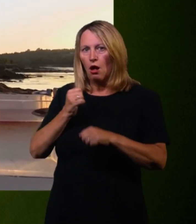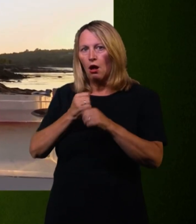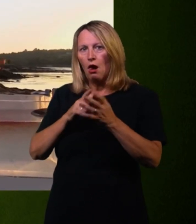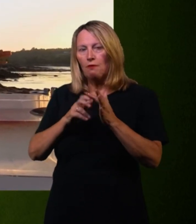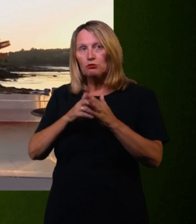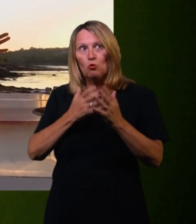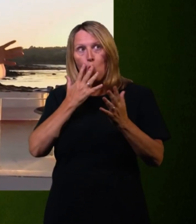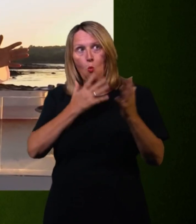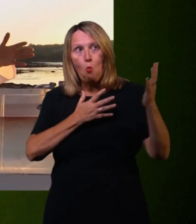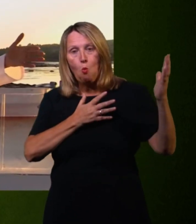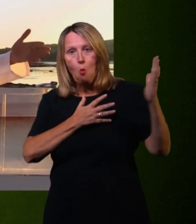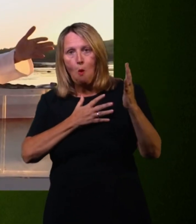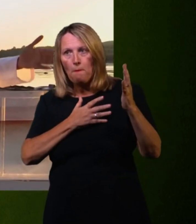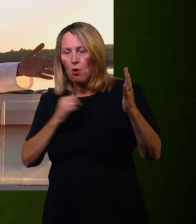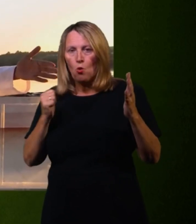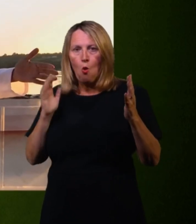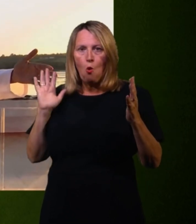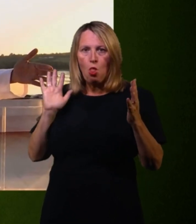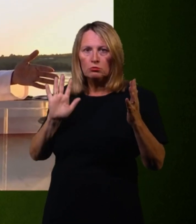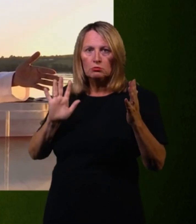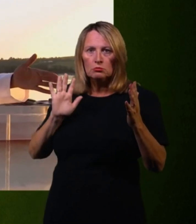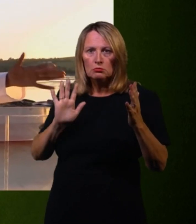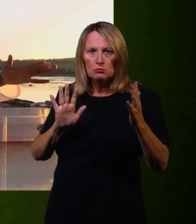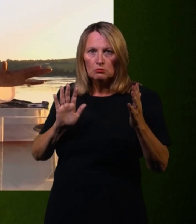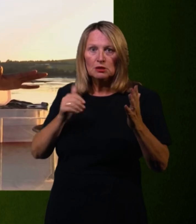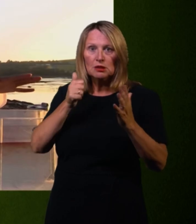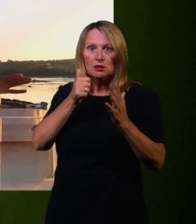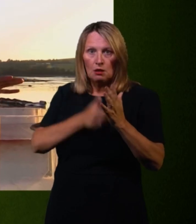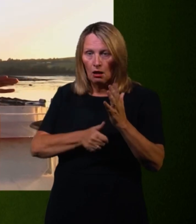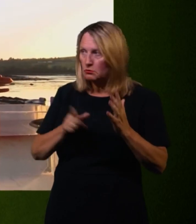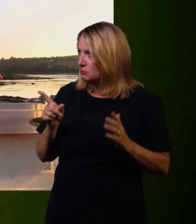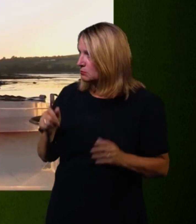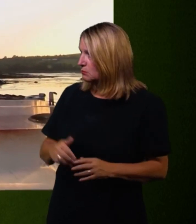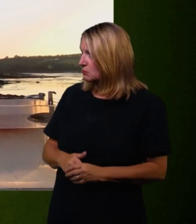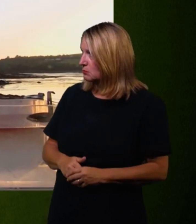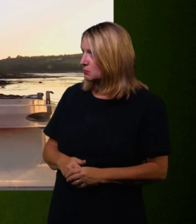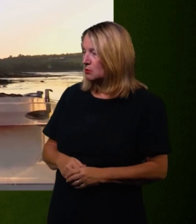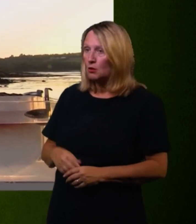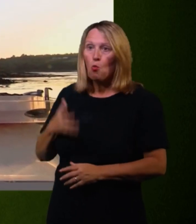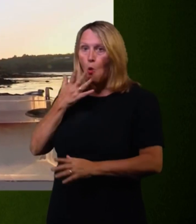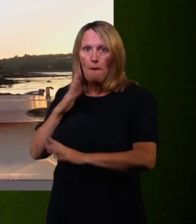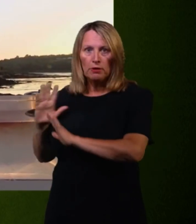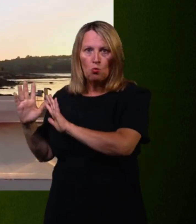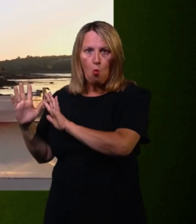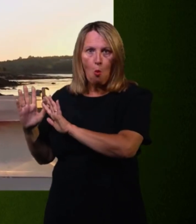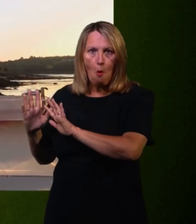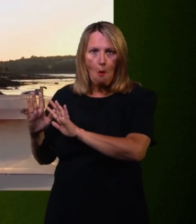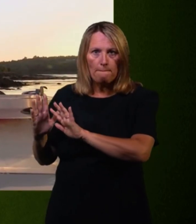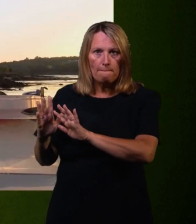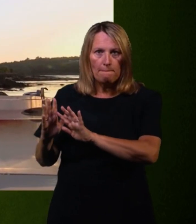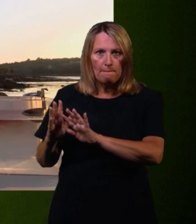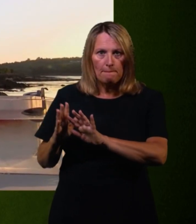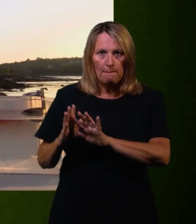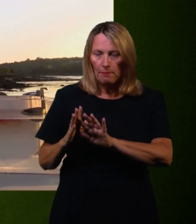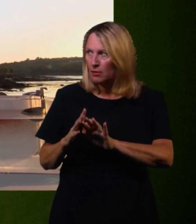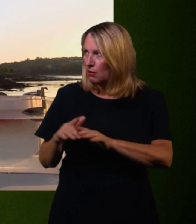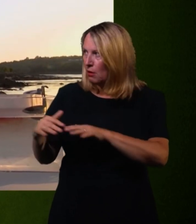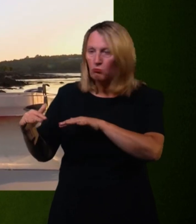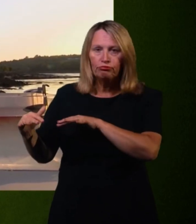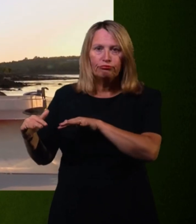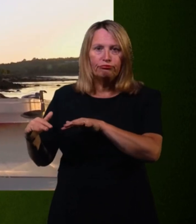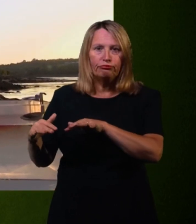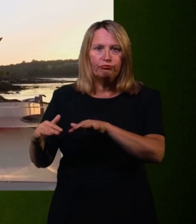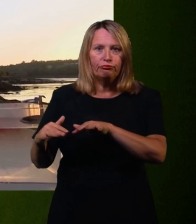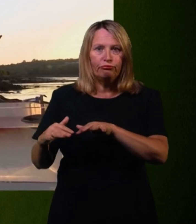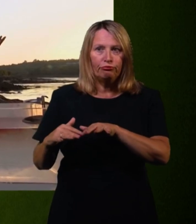Gulf Stream. Now, the Gulf Stream will start at the equator, and as it leaves the American continental shelf, it becomes the North Atlantic current.